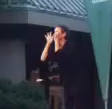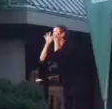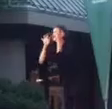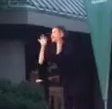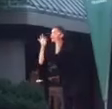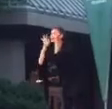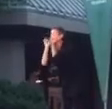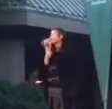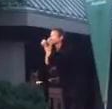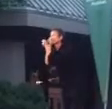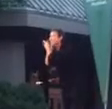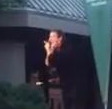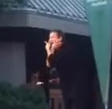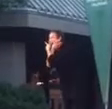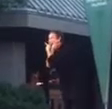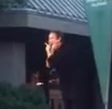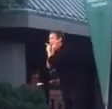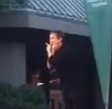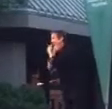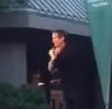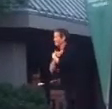draw cats.